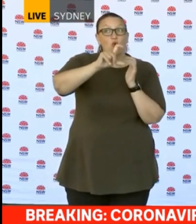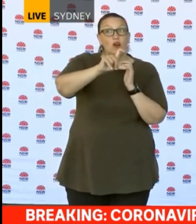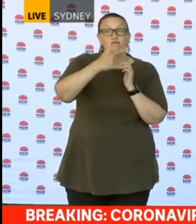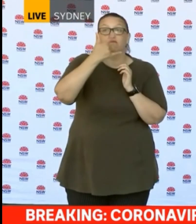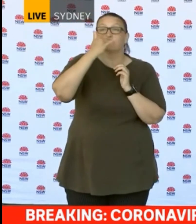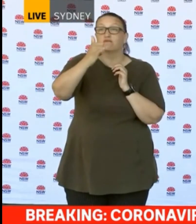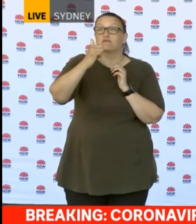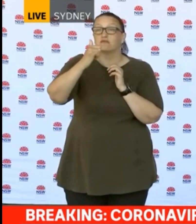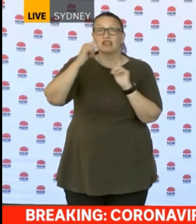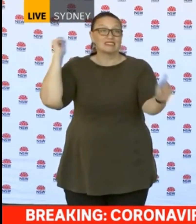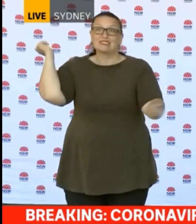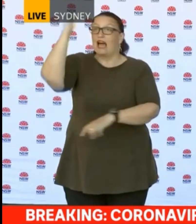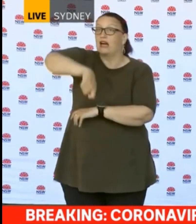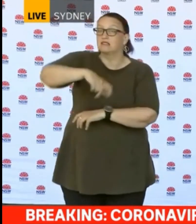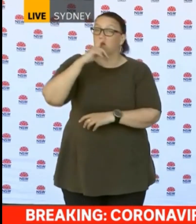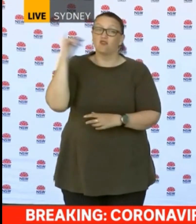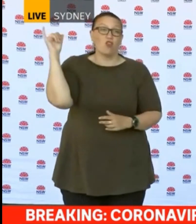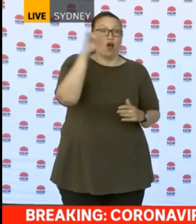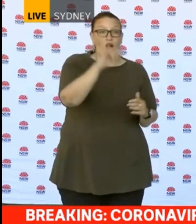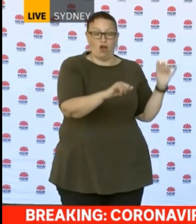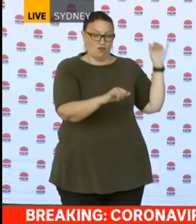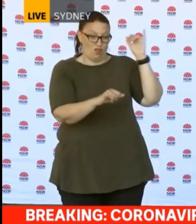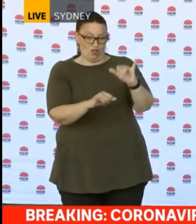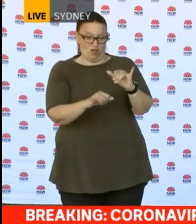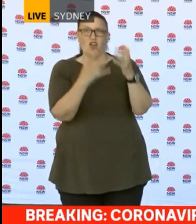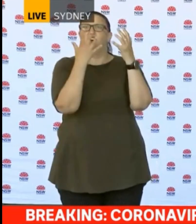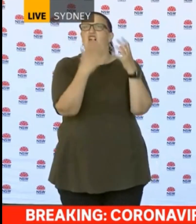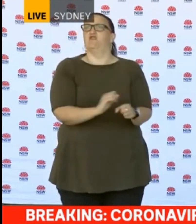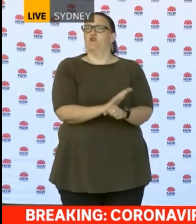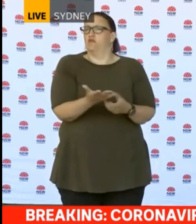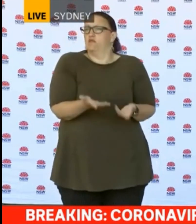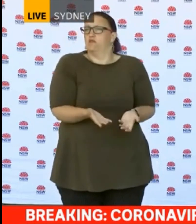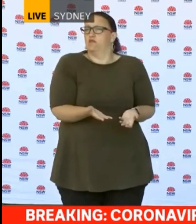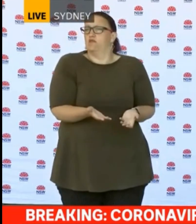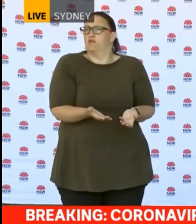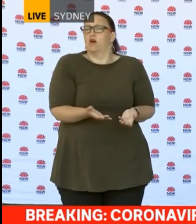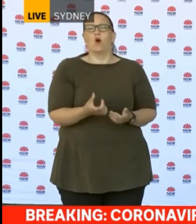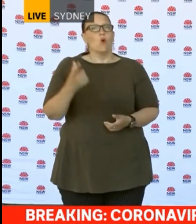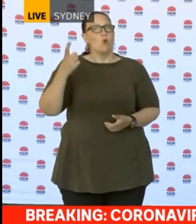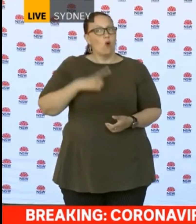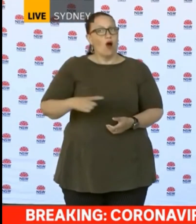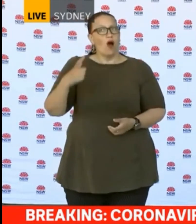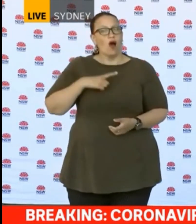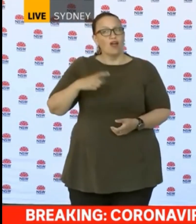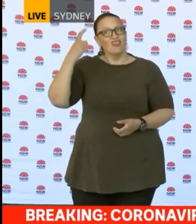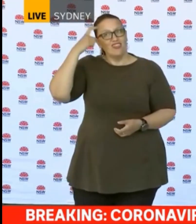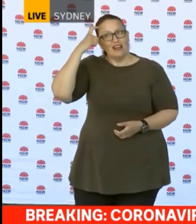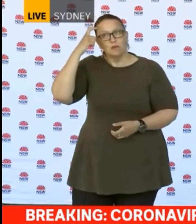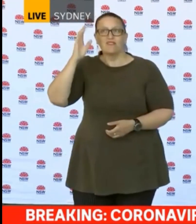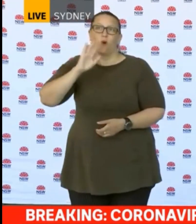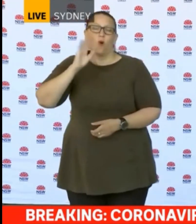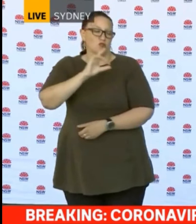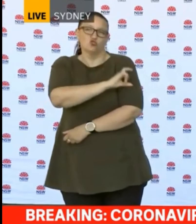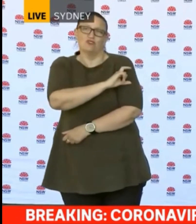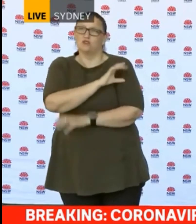with Victoria with the tennis players, why was it deemed sensible for security guards in the quarantine hotels not